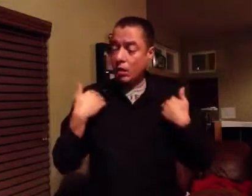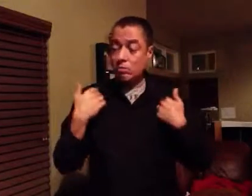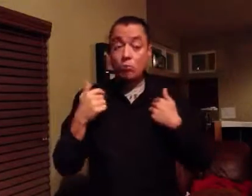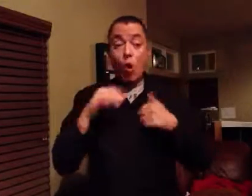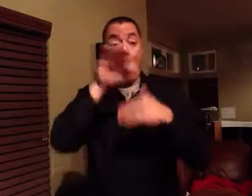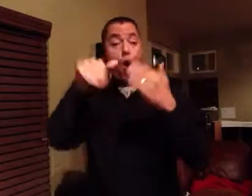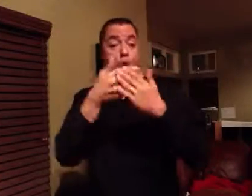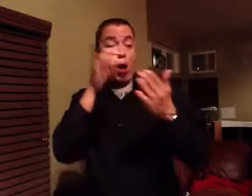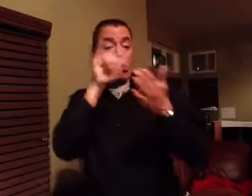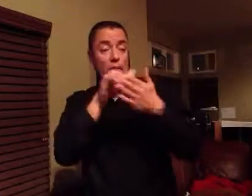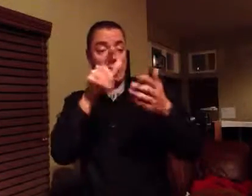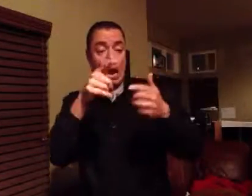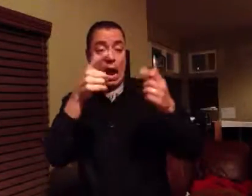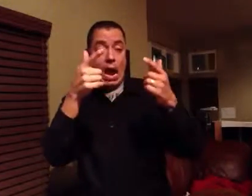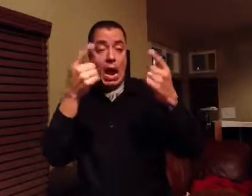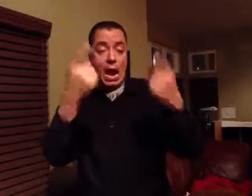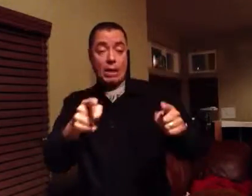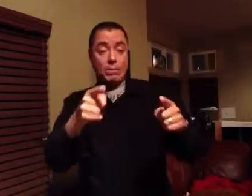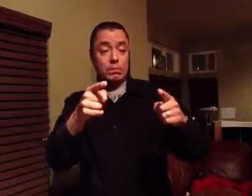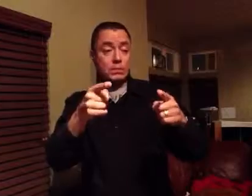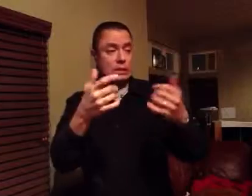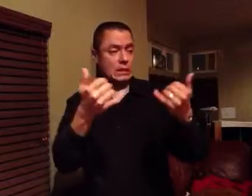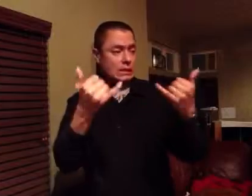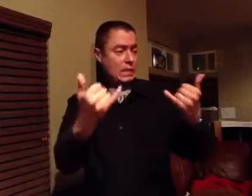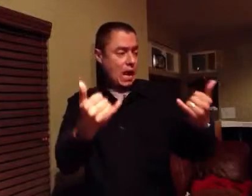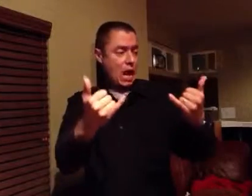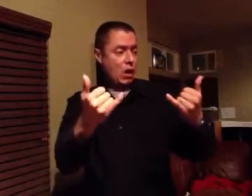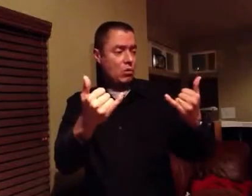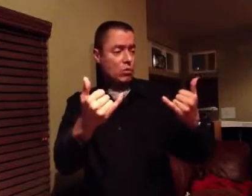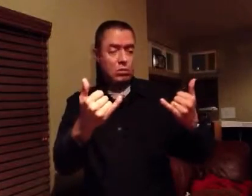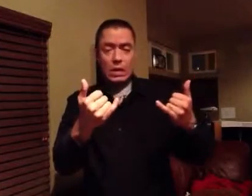act as if we have all the time we want and all the solutions.